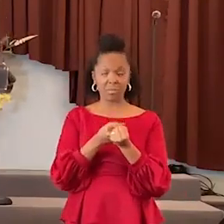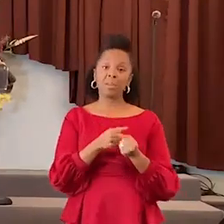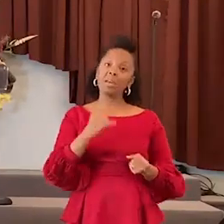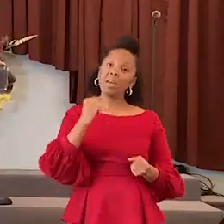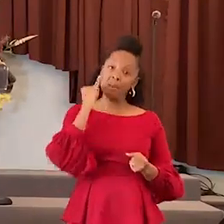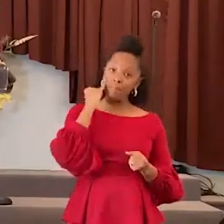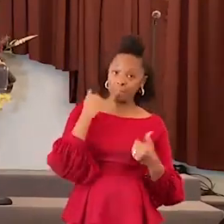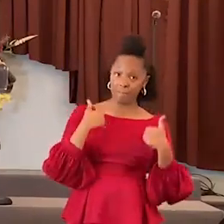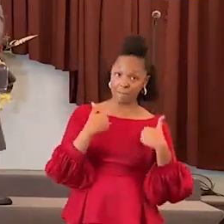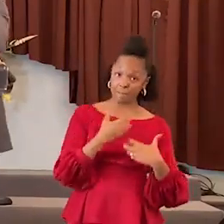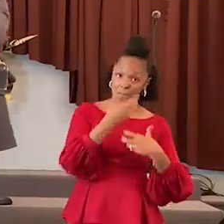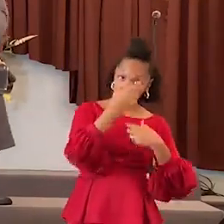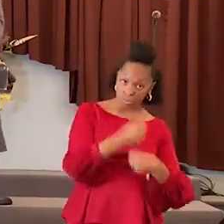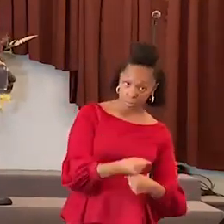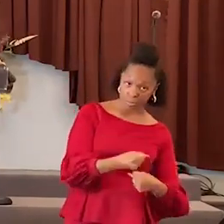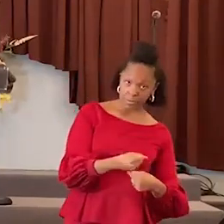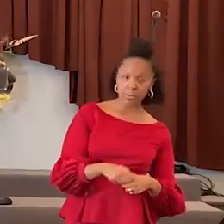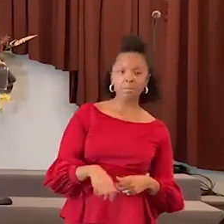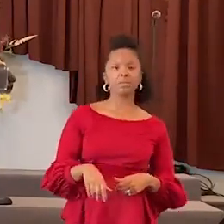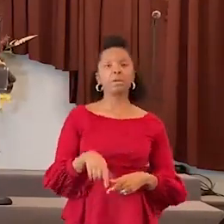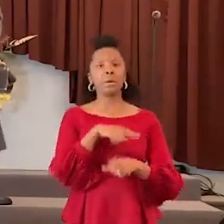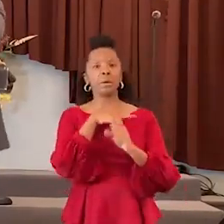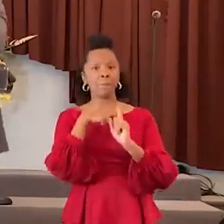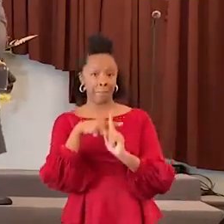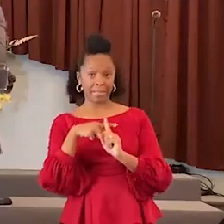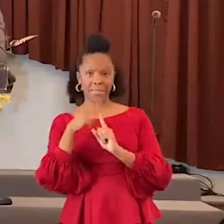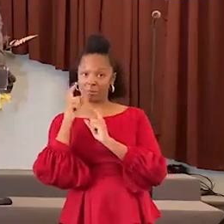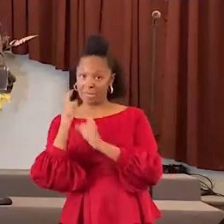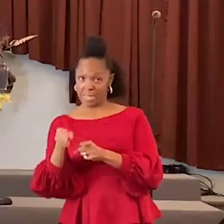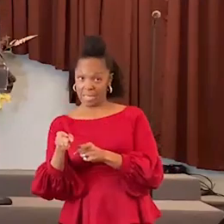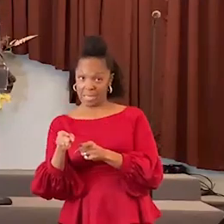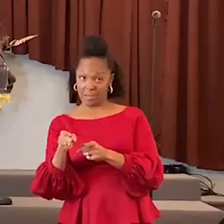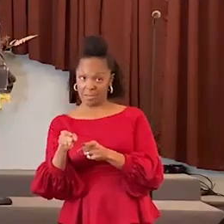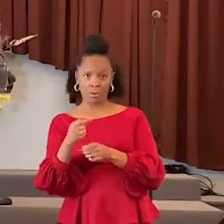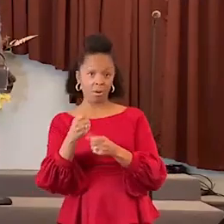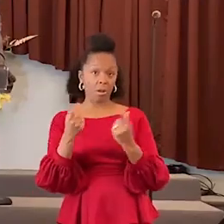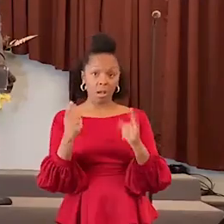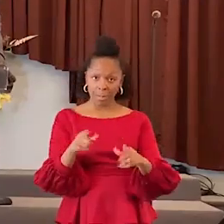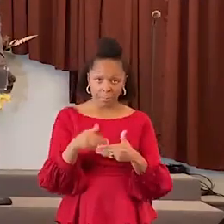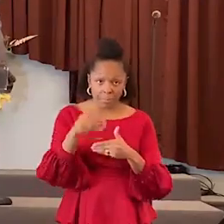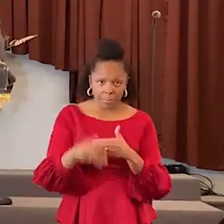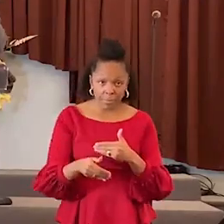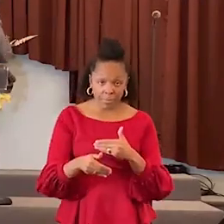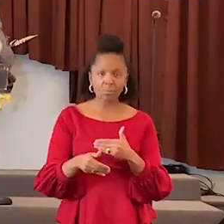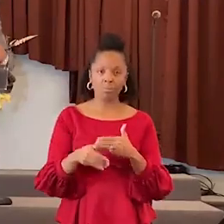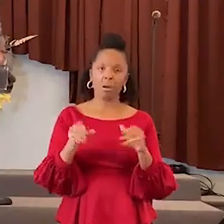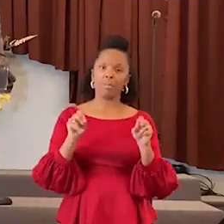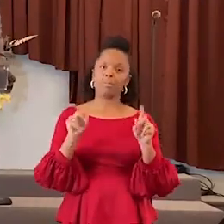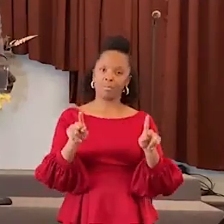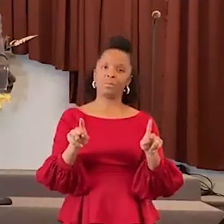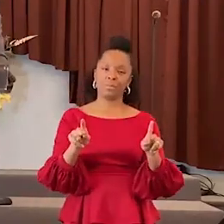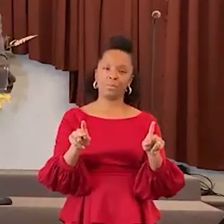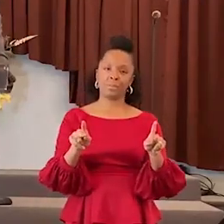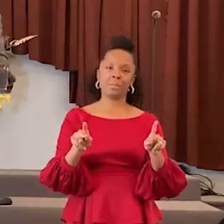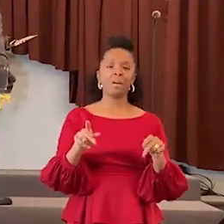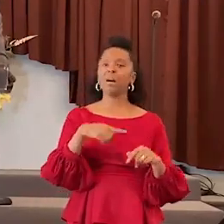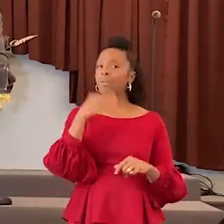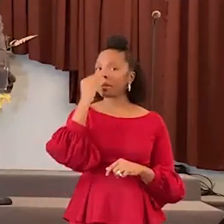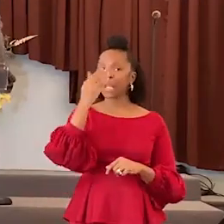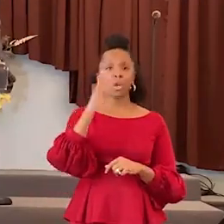again. Faith and giving makes doors open for you. I don't care what your credit report looks